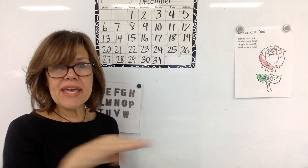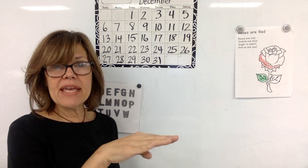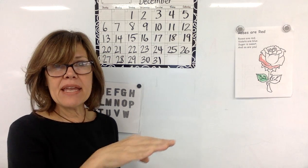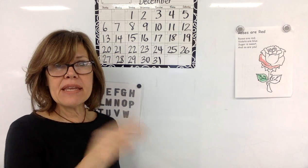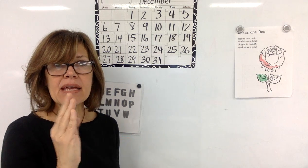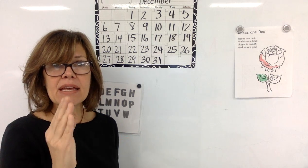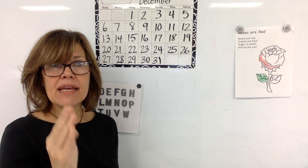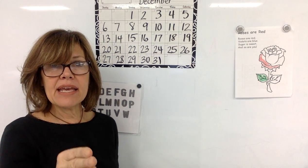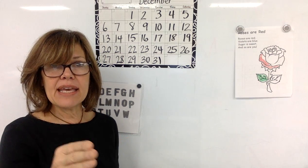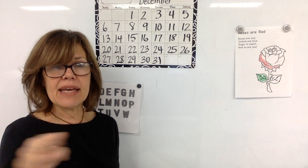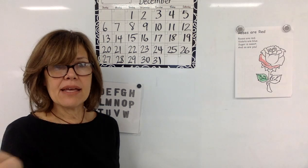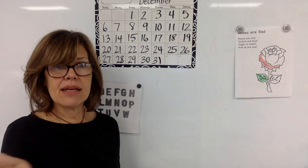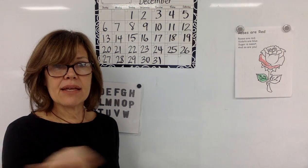Pin, I.